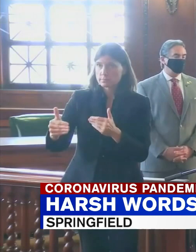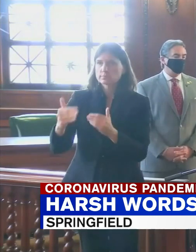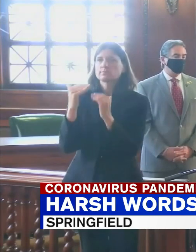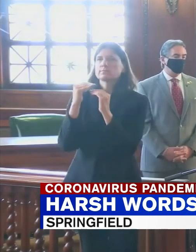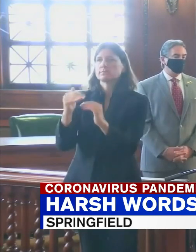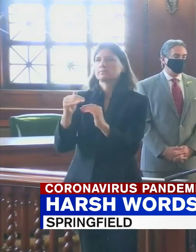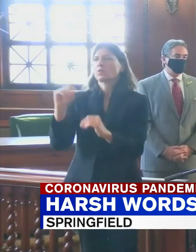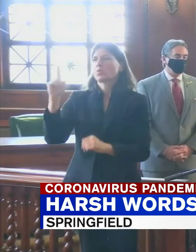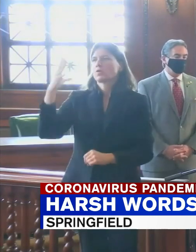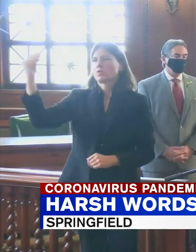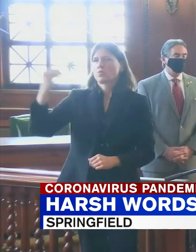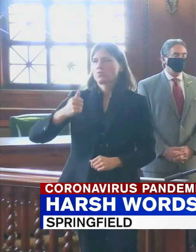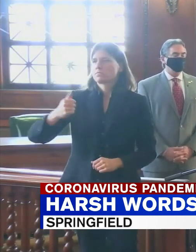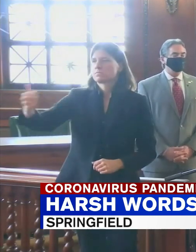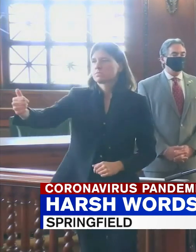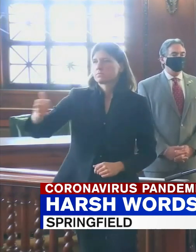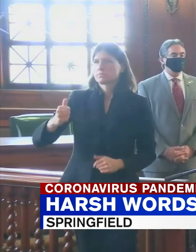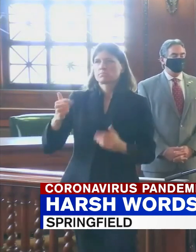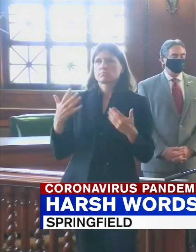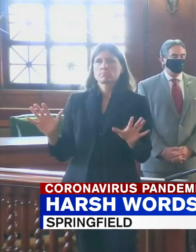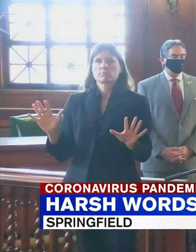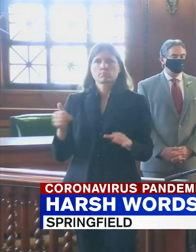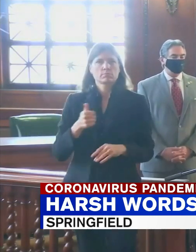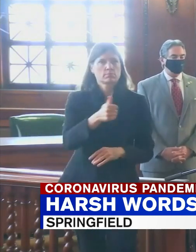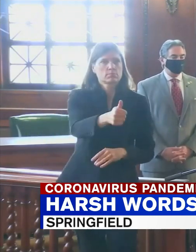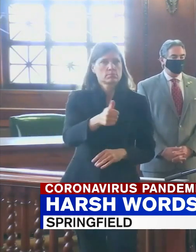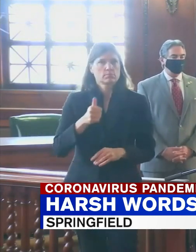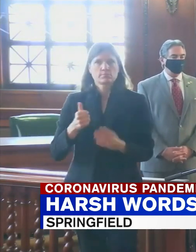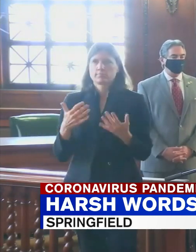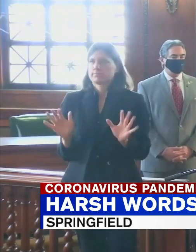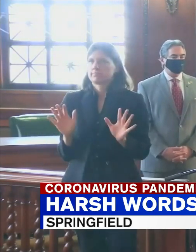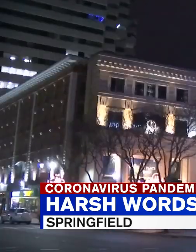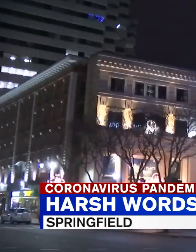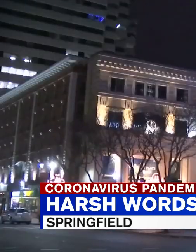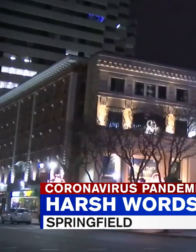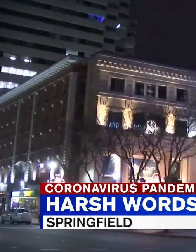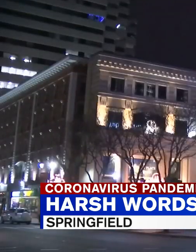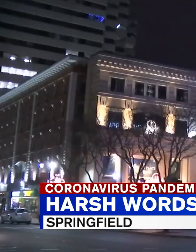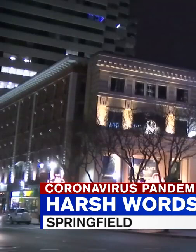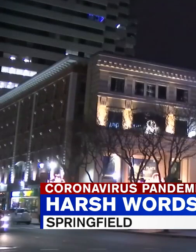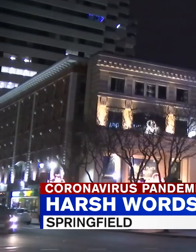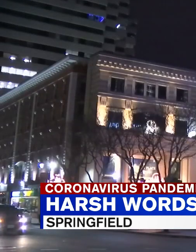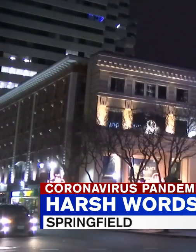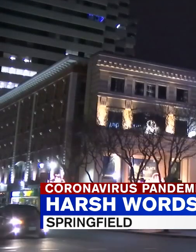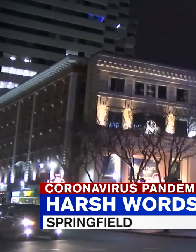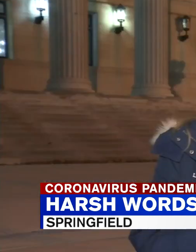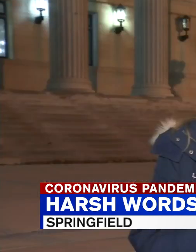to basic protections and keep it up for about 3 months.